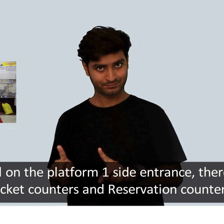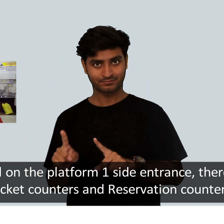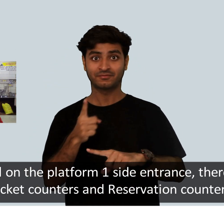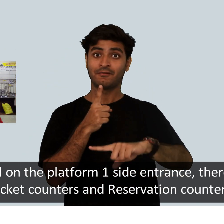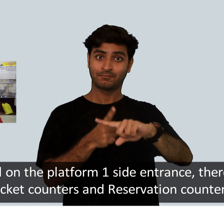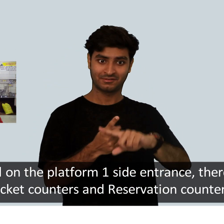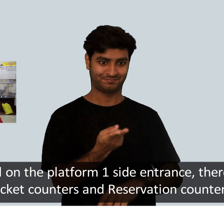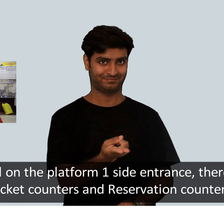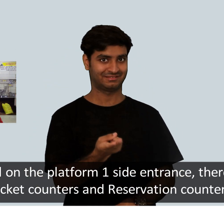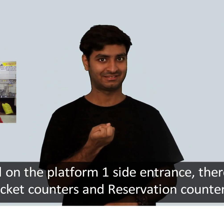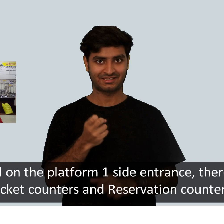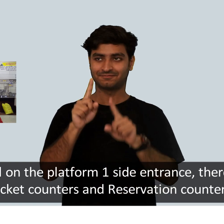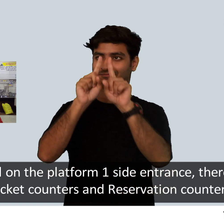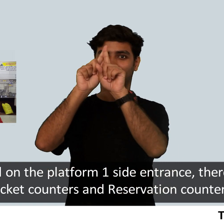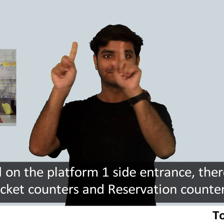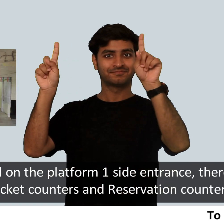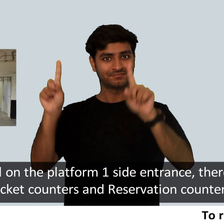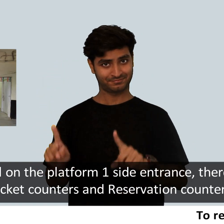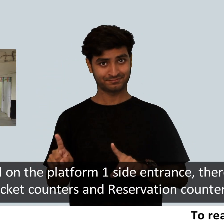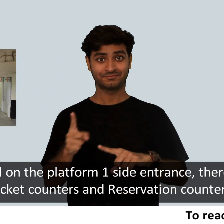and reservation counter.